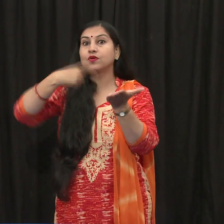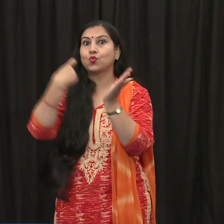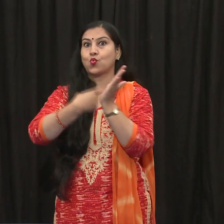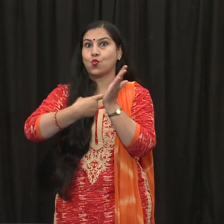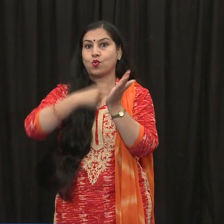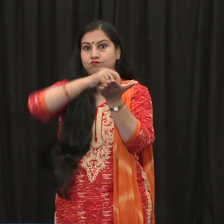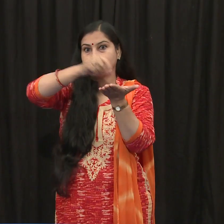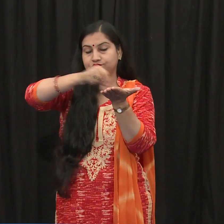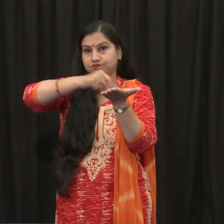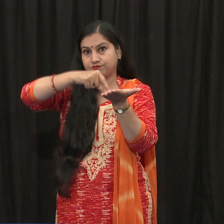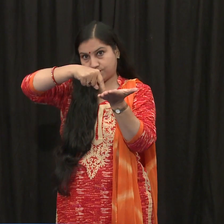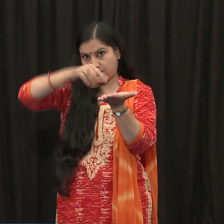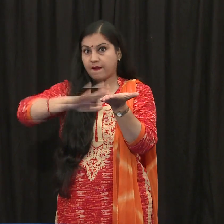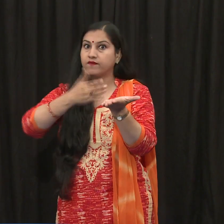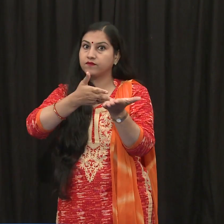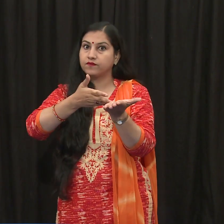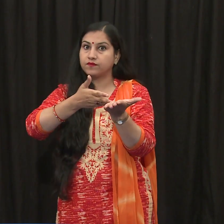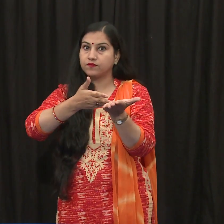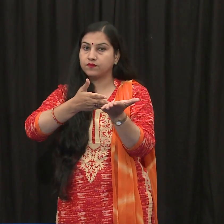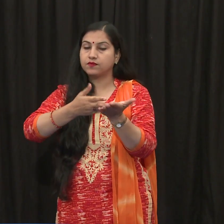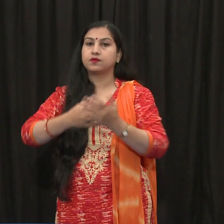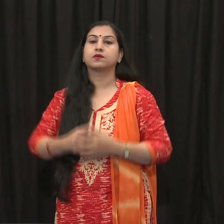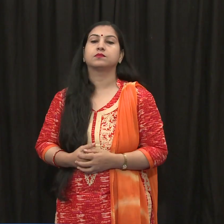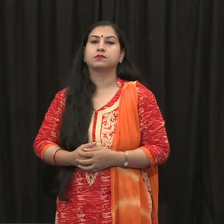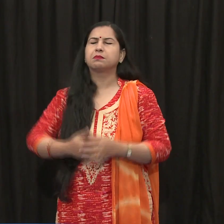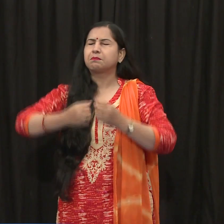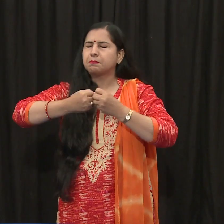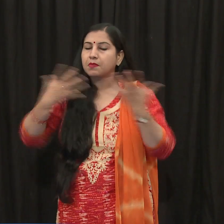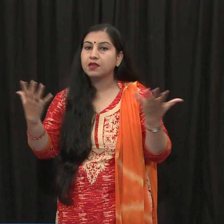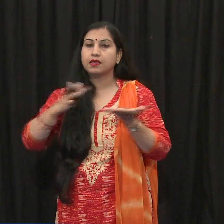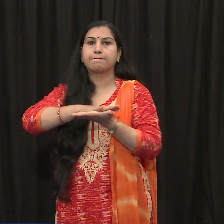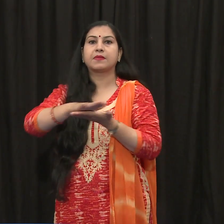which contains a set of basic laws,